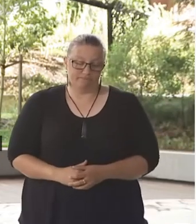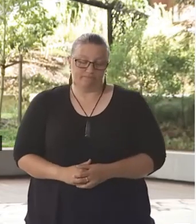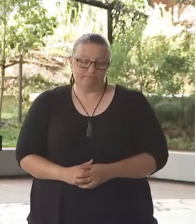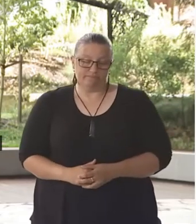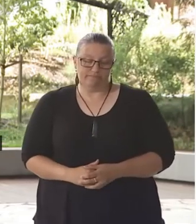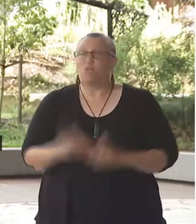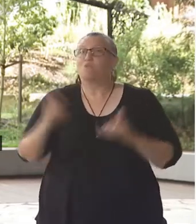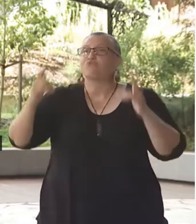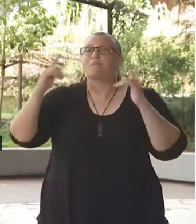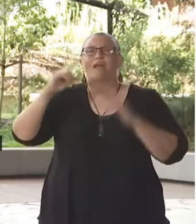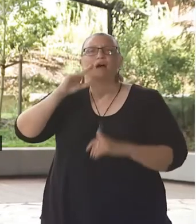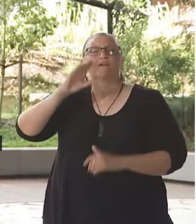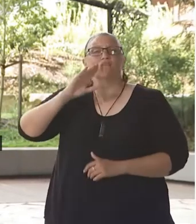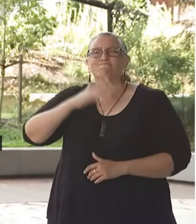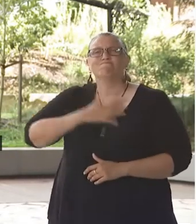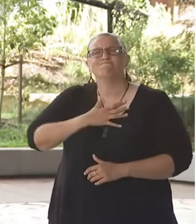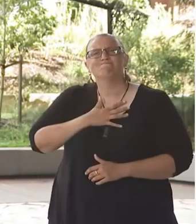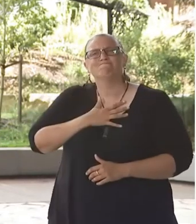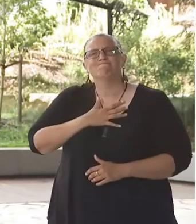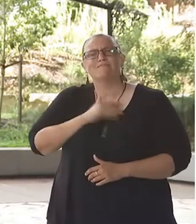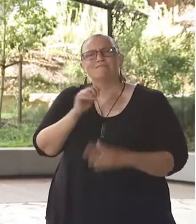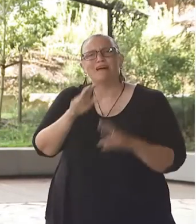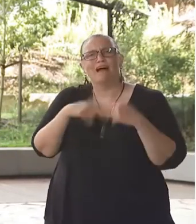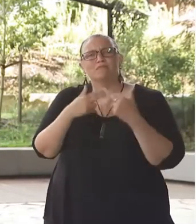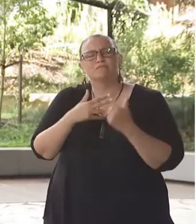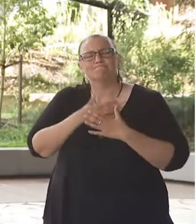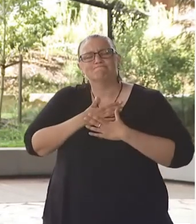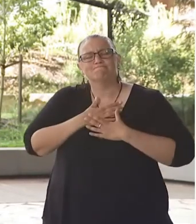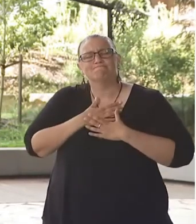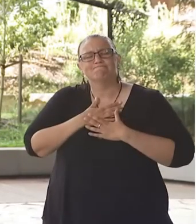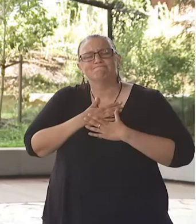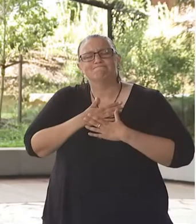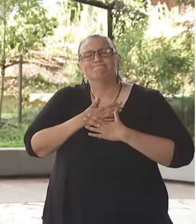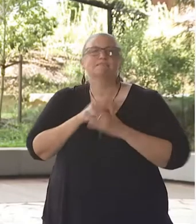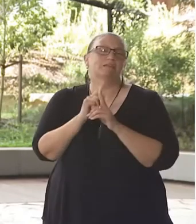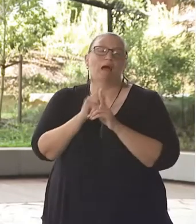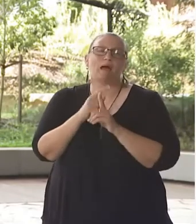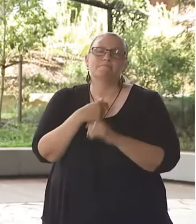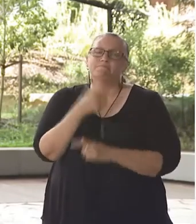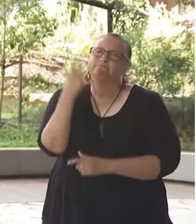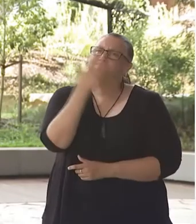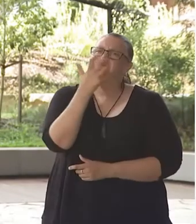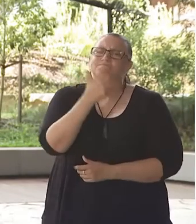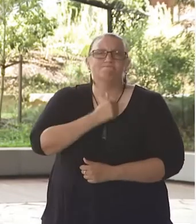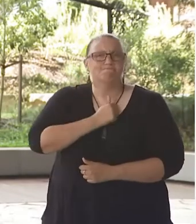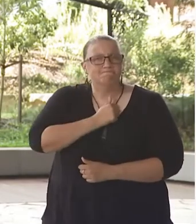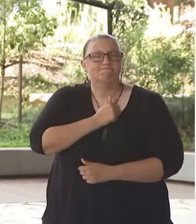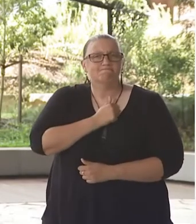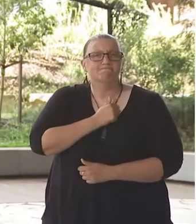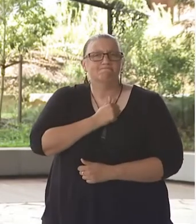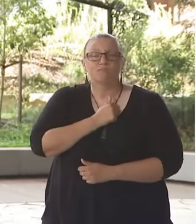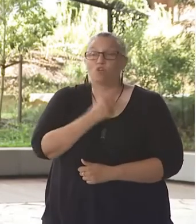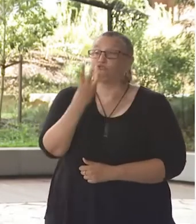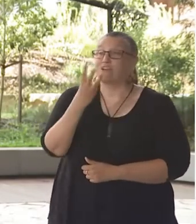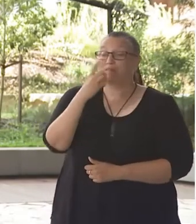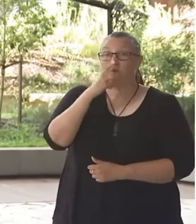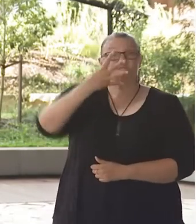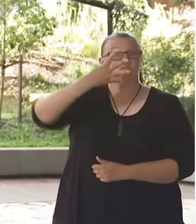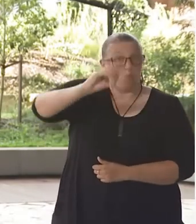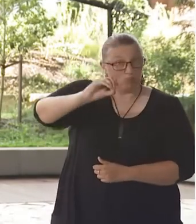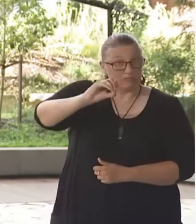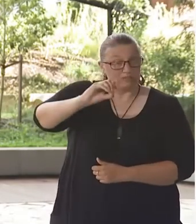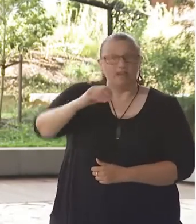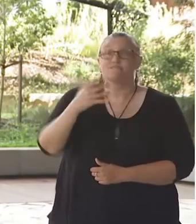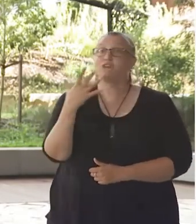the Premier's condolences for those who have lost their loved ones. 3 are in their 40s, 5 in